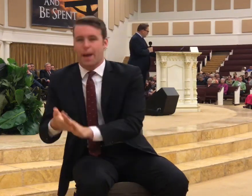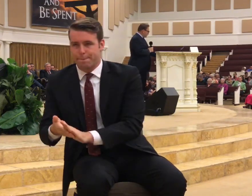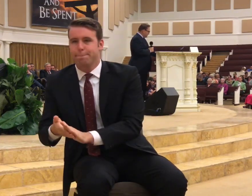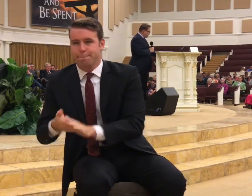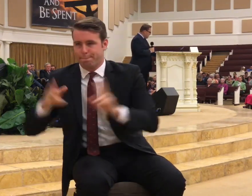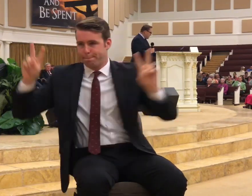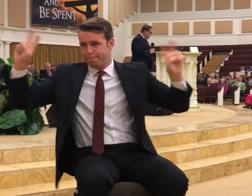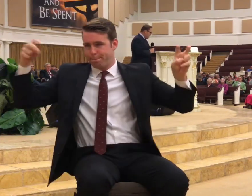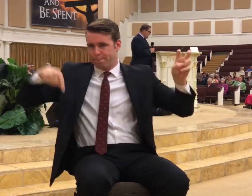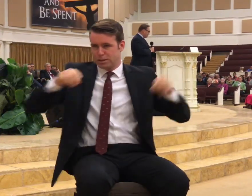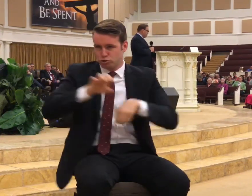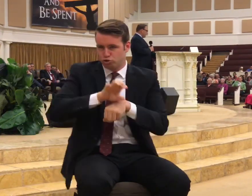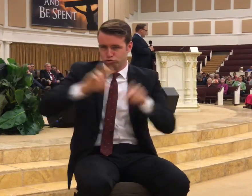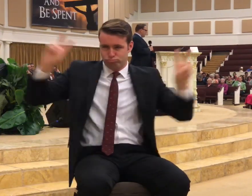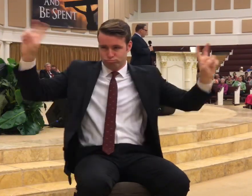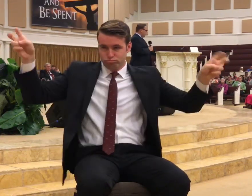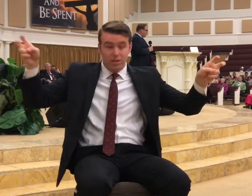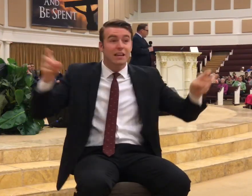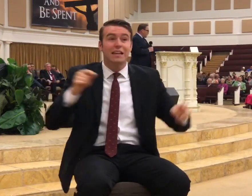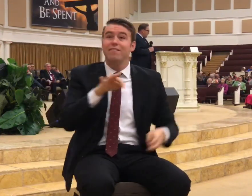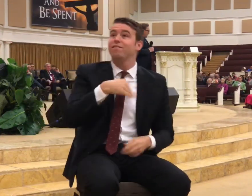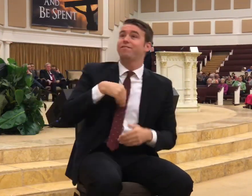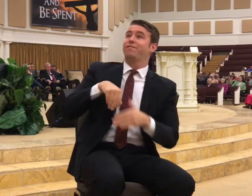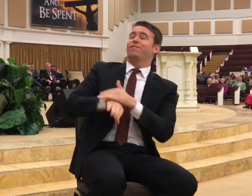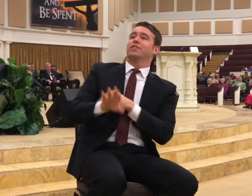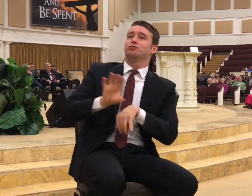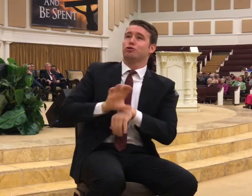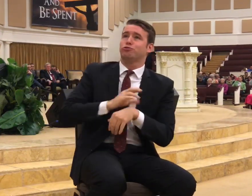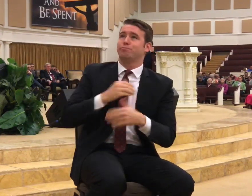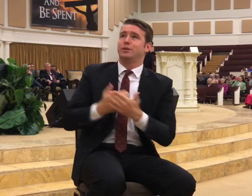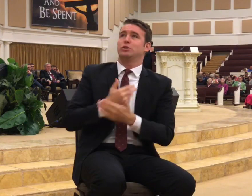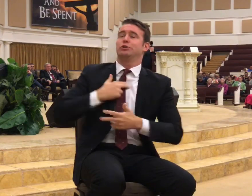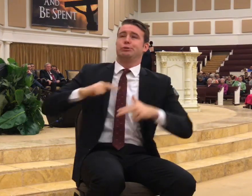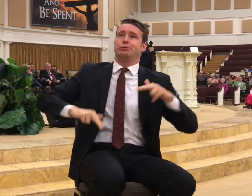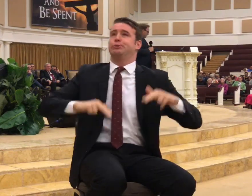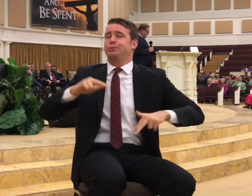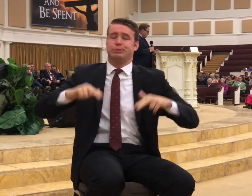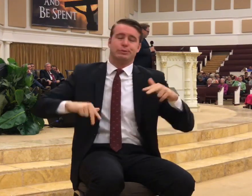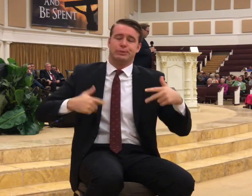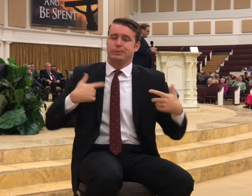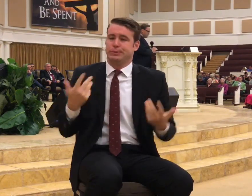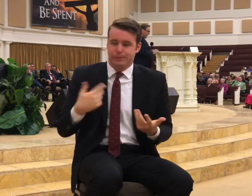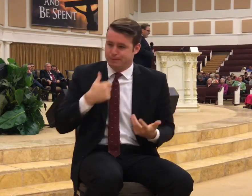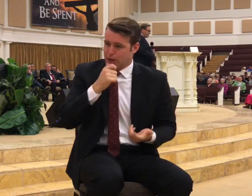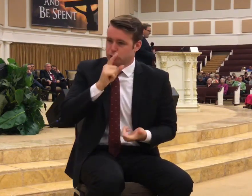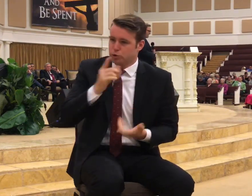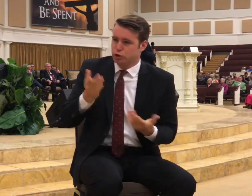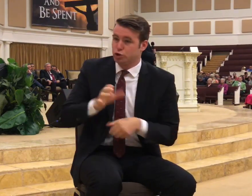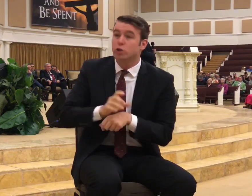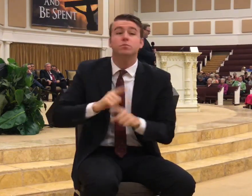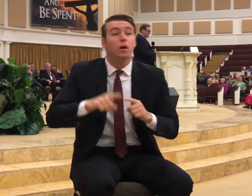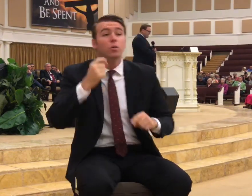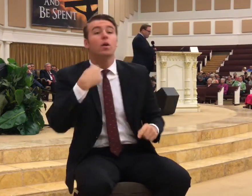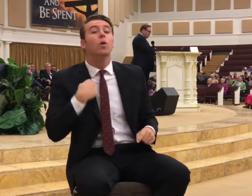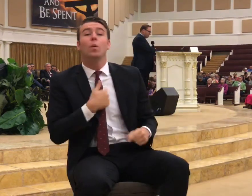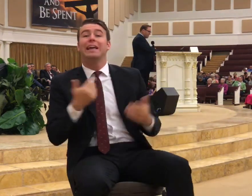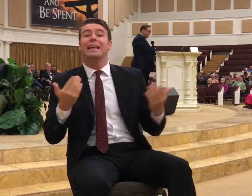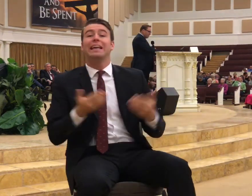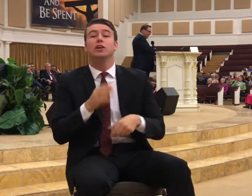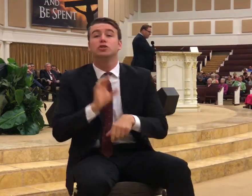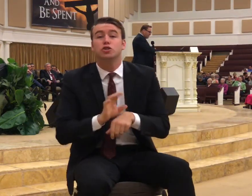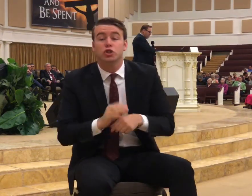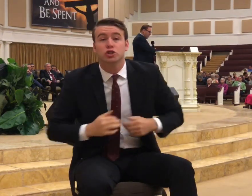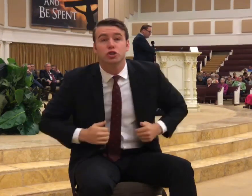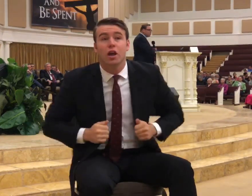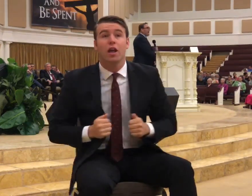And if you're just plugging in and you're wondering what everything we do is about, we do our best. I can't say we always